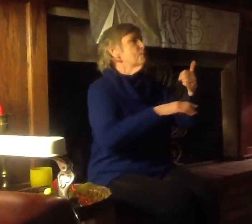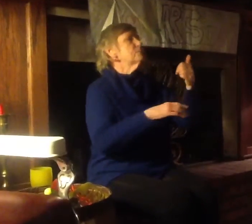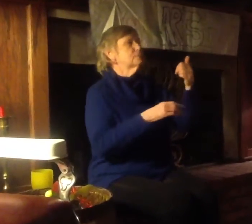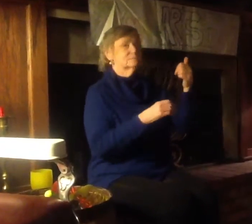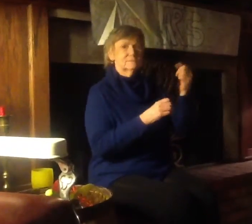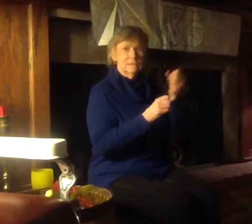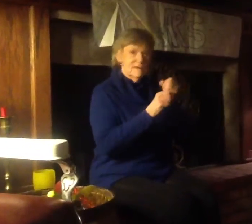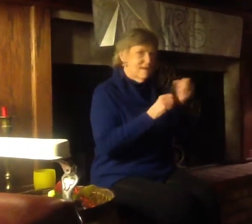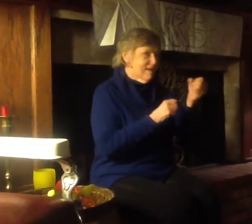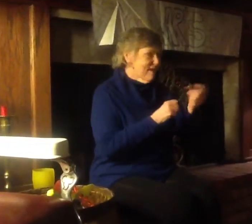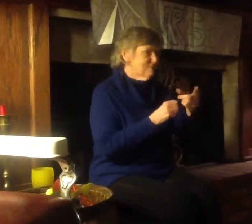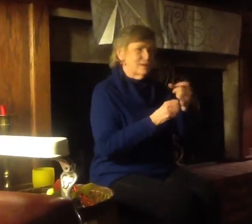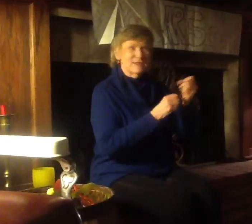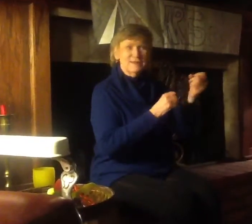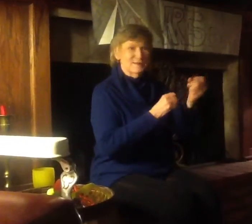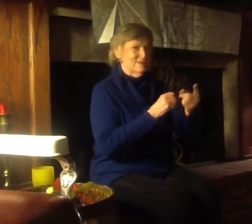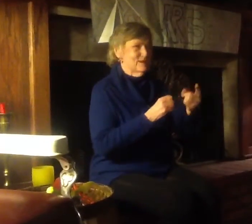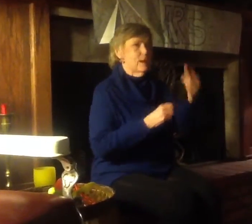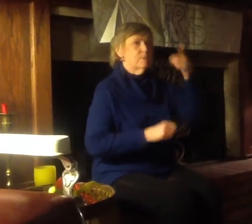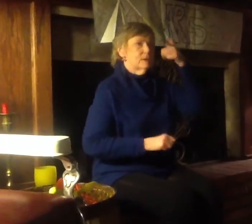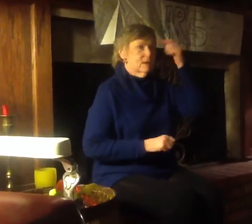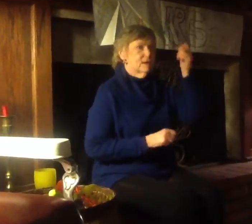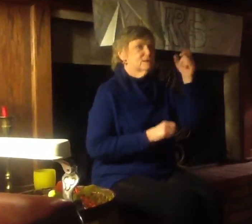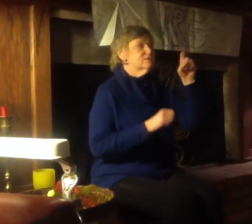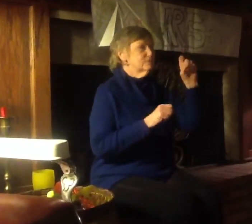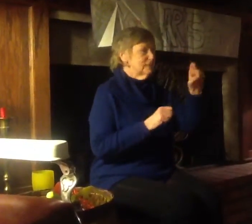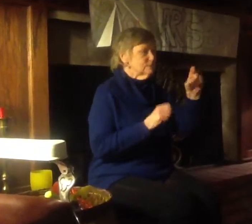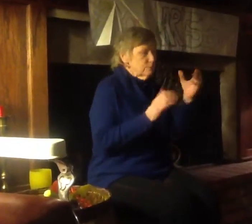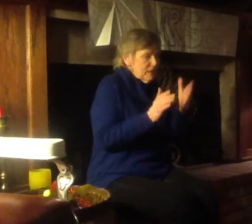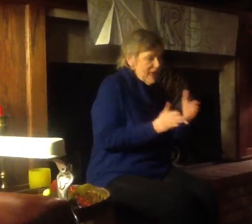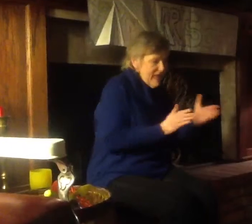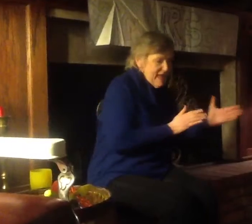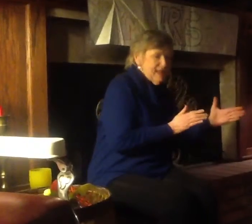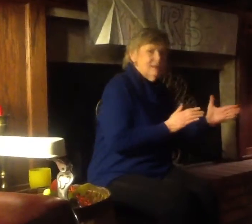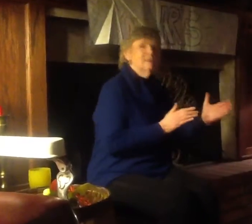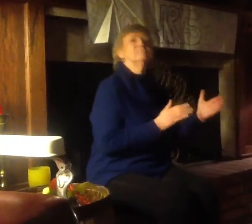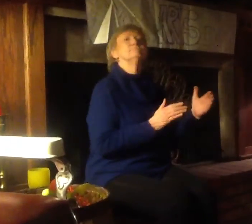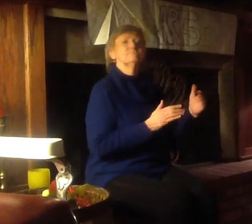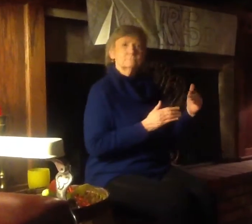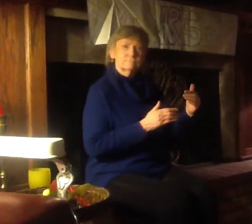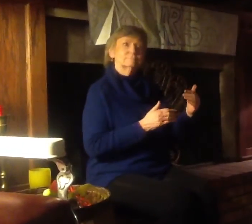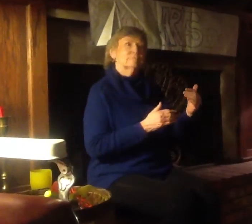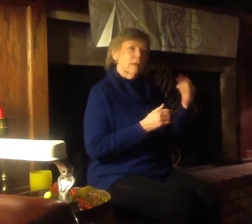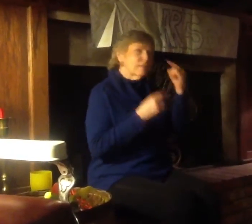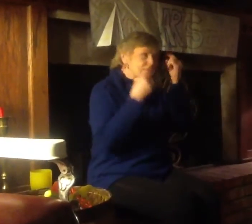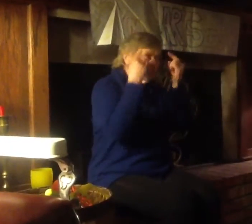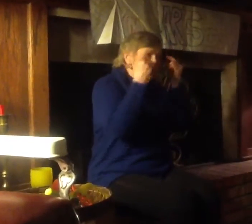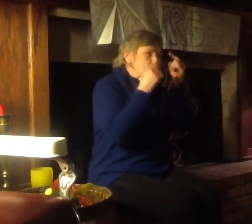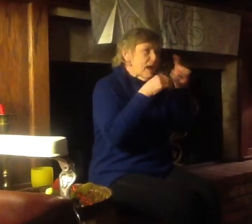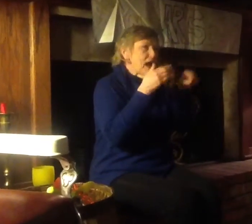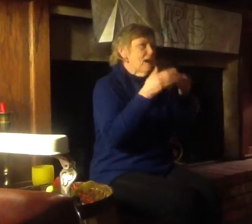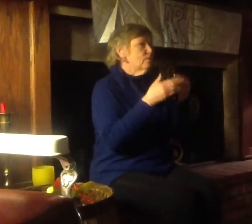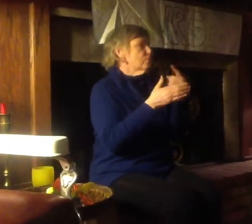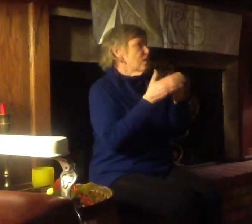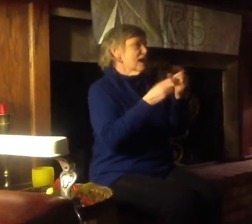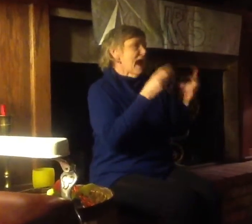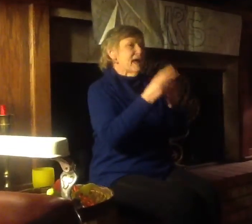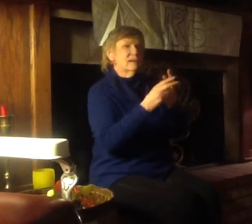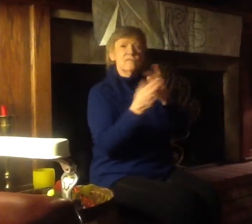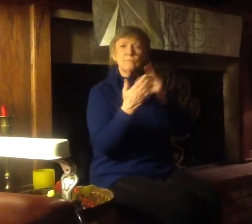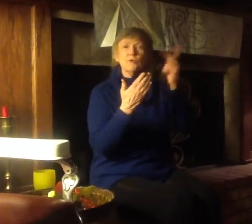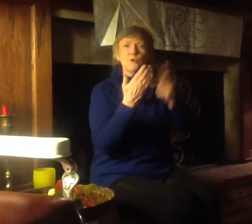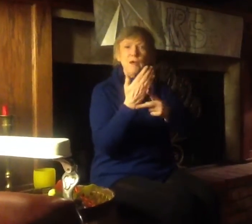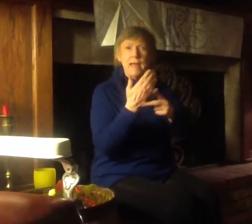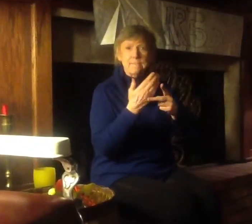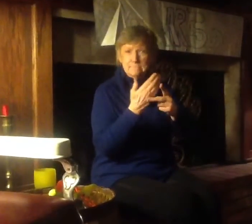set up every year, because you need to plan, think about what